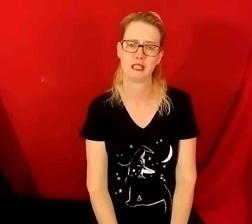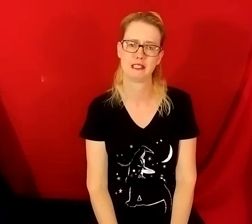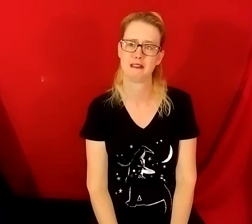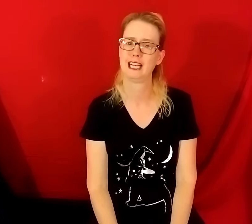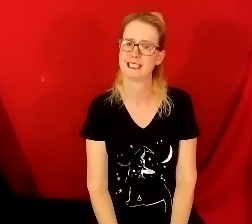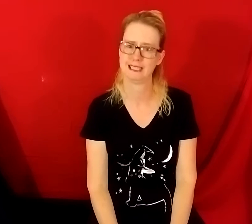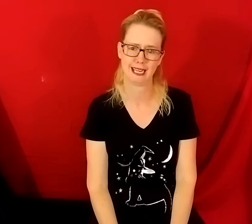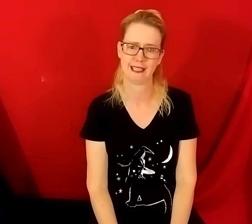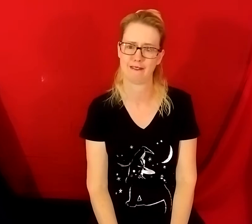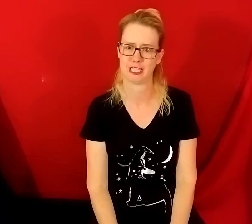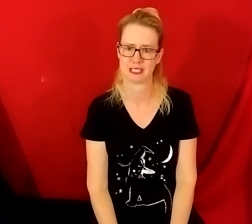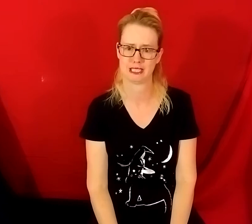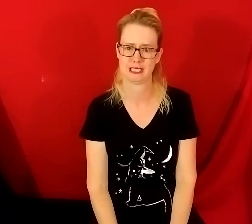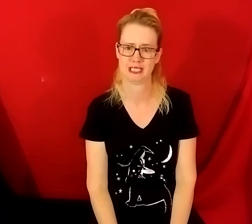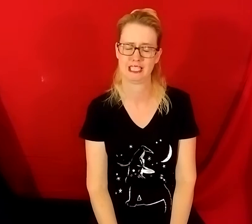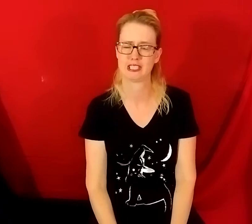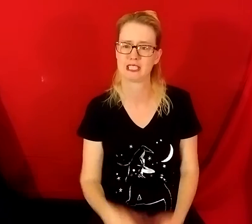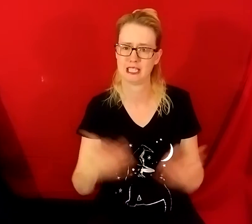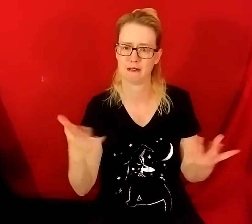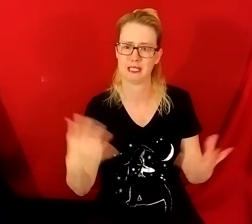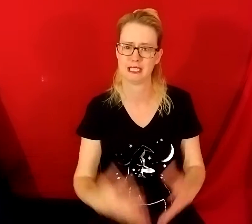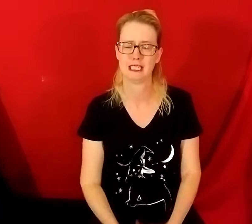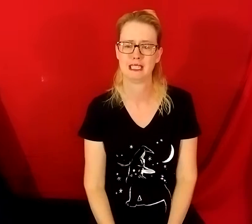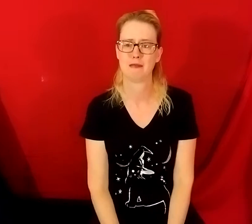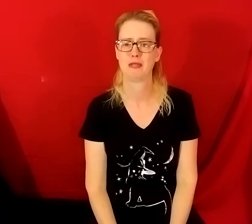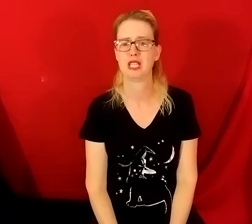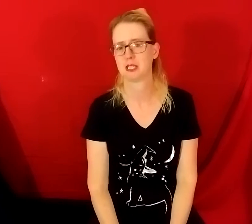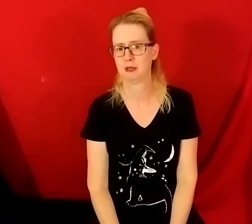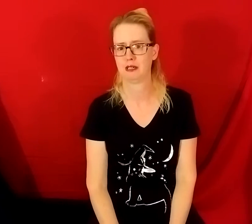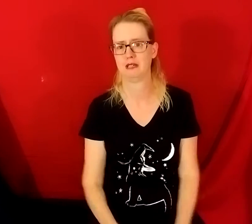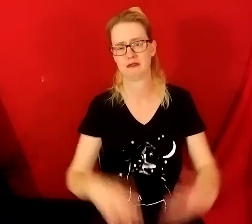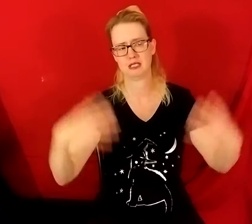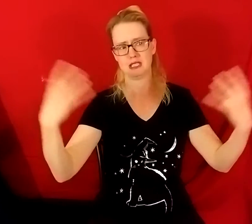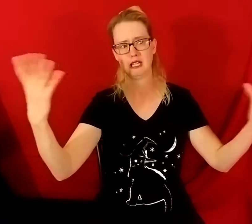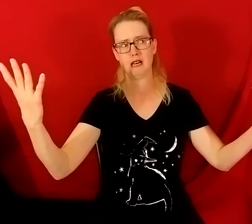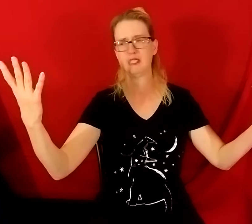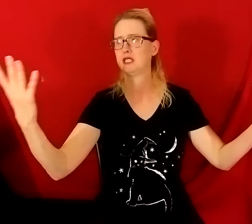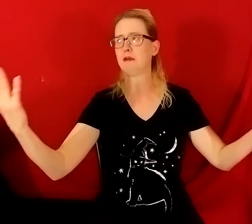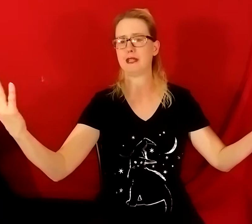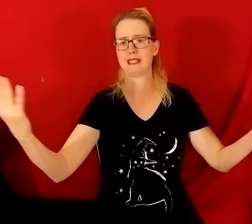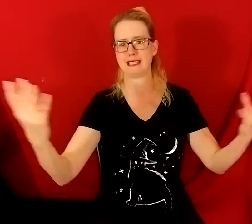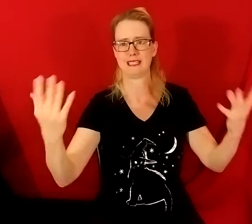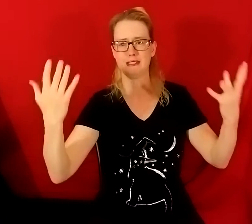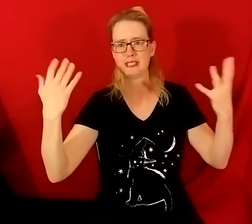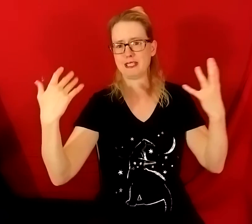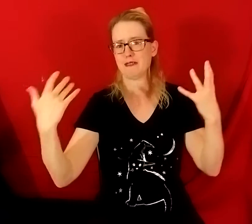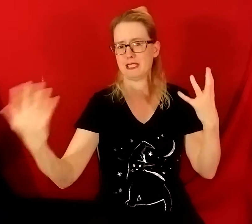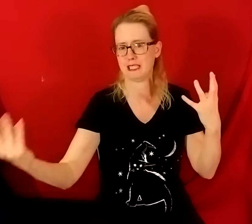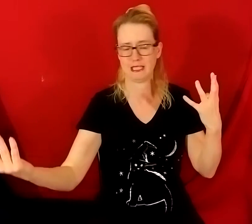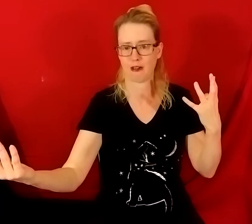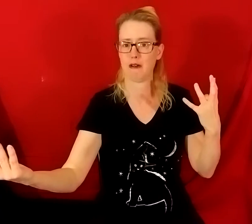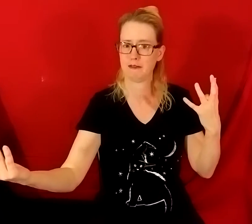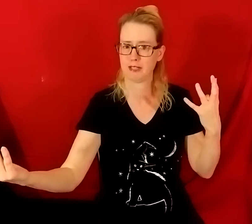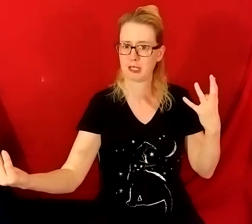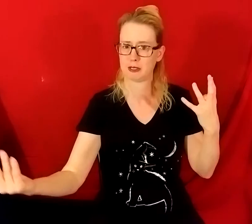has not left us. It's just there, and in the spirit of, of these two buildings that you just don't, are invisible now.